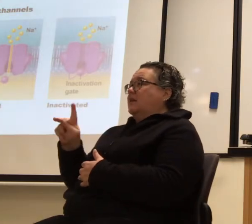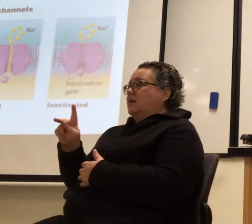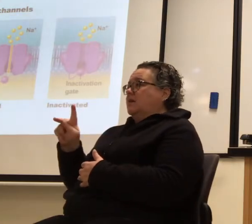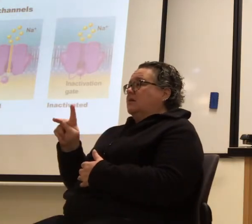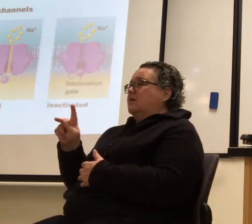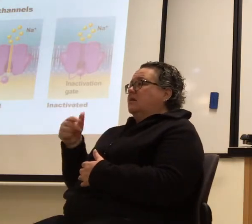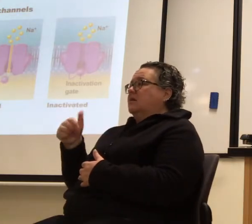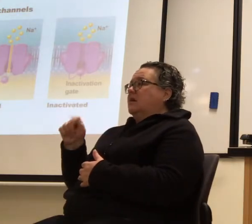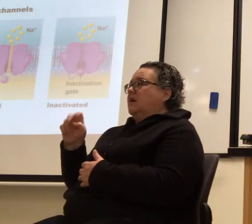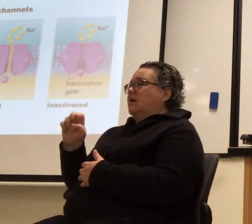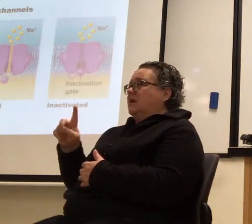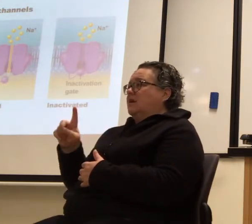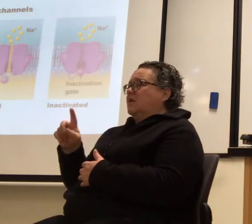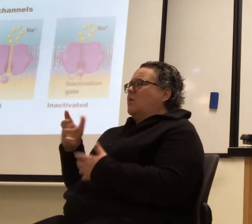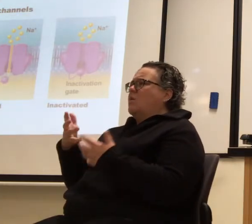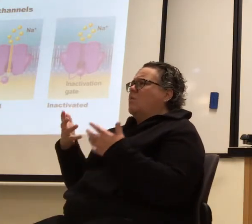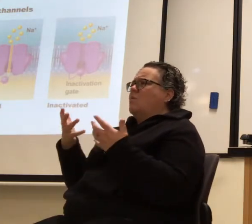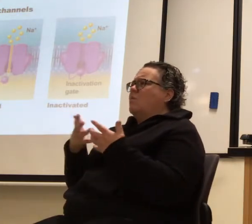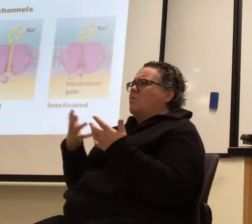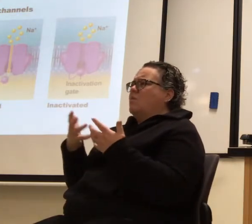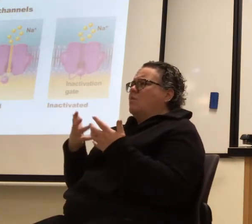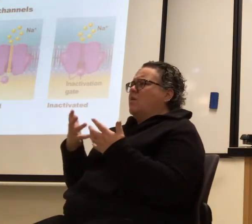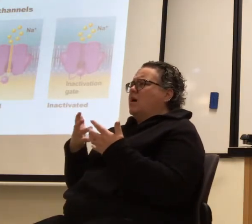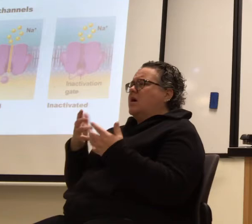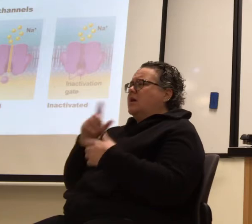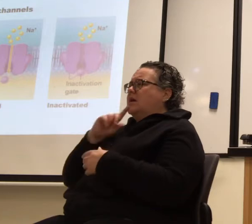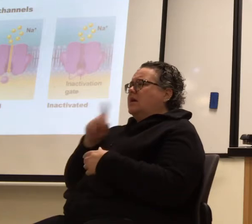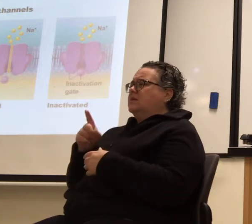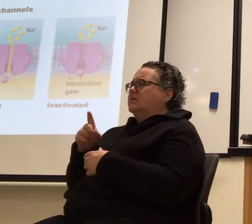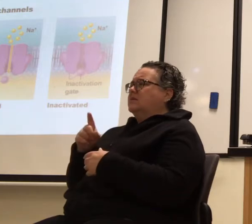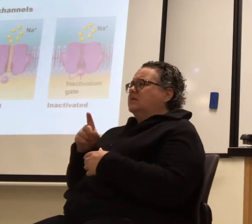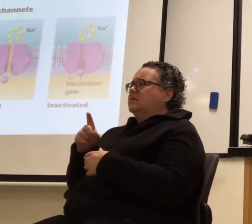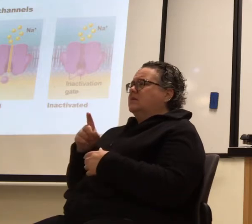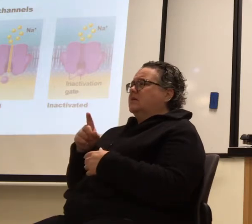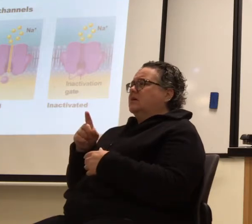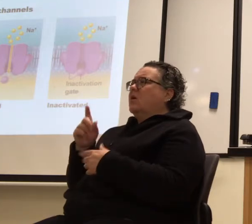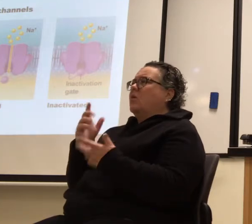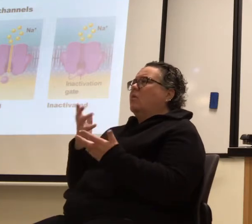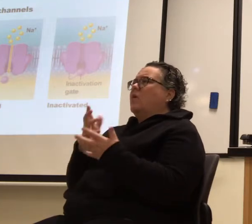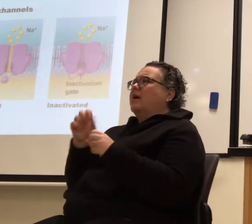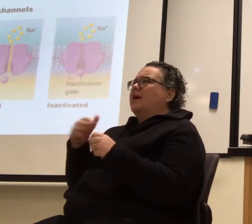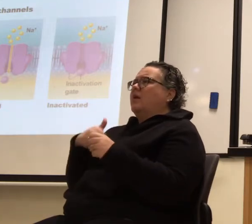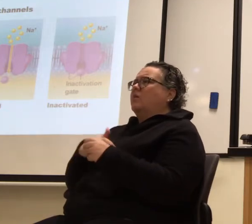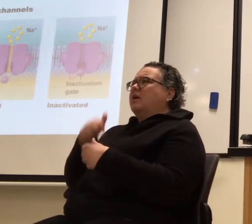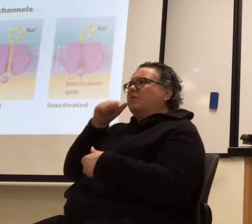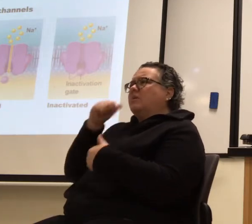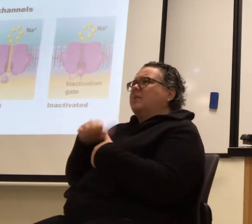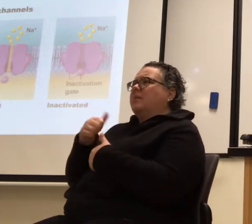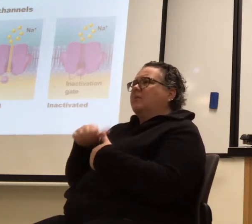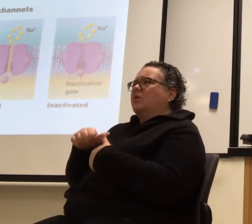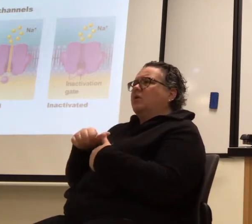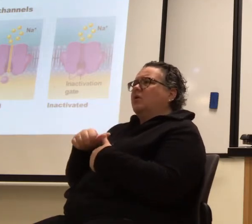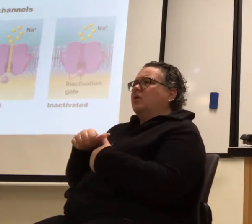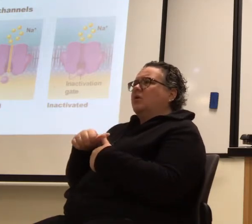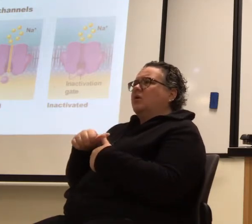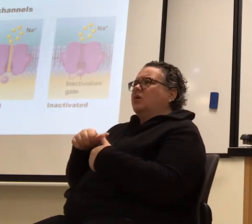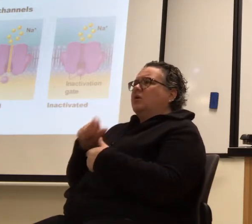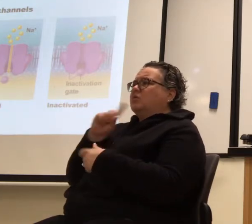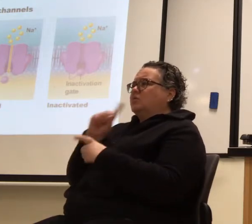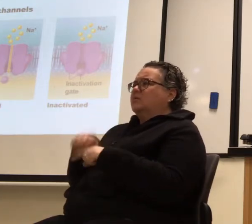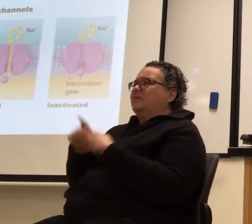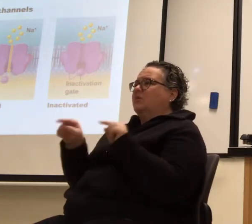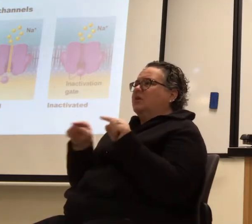gated. I mean, what is the, what can we remember in order to differentiate between